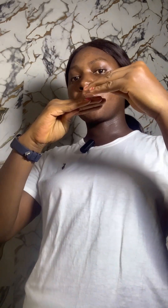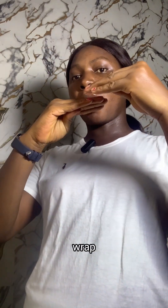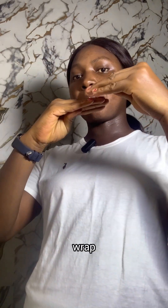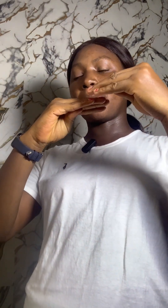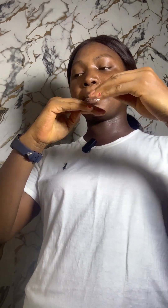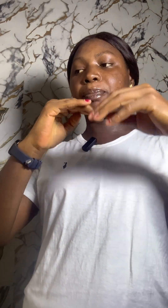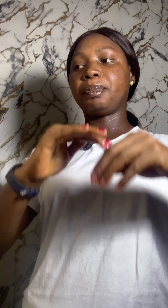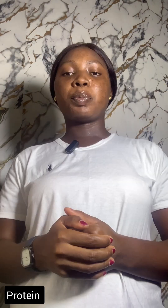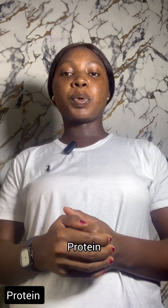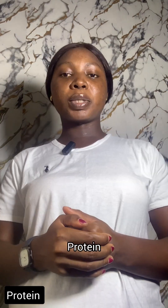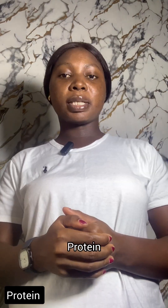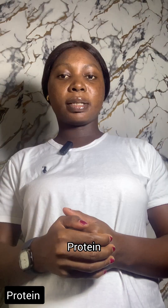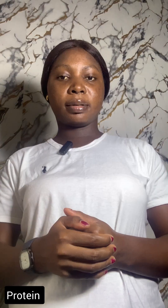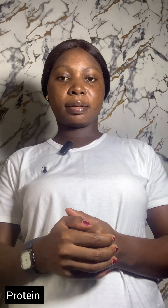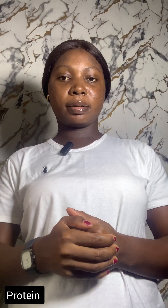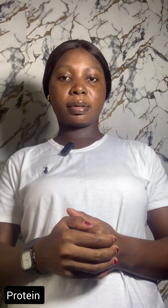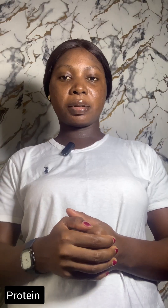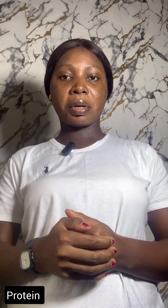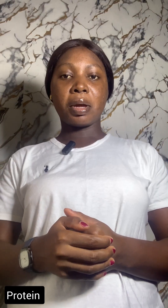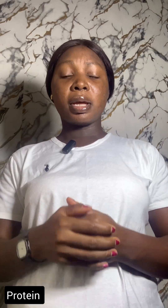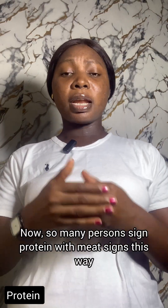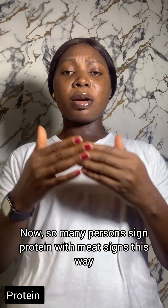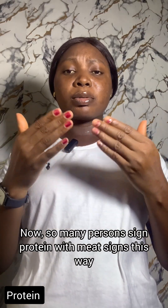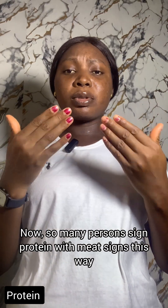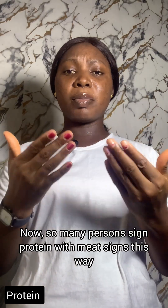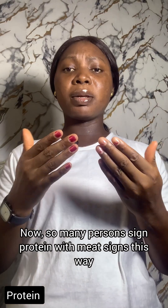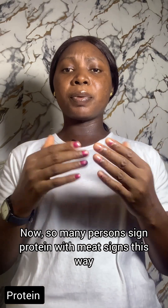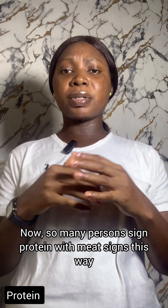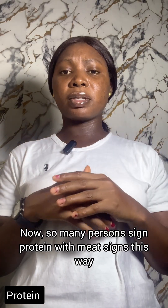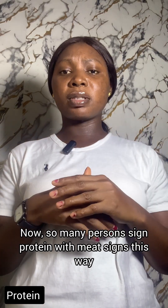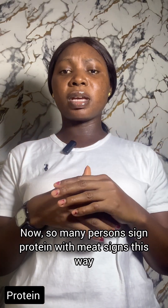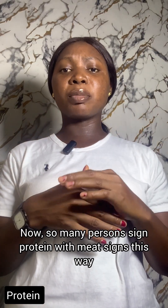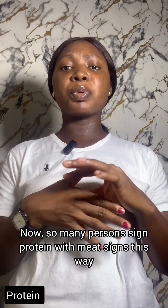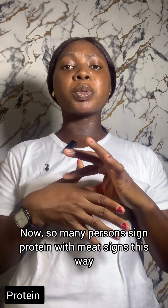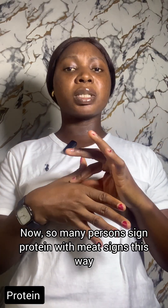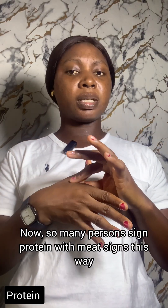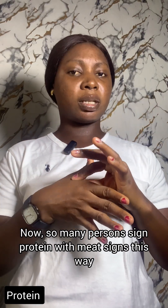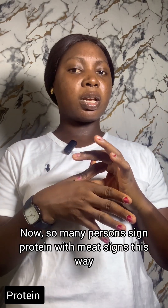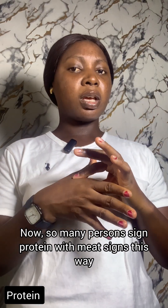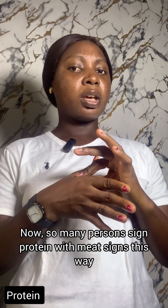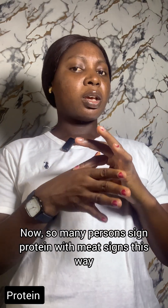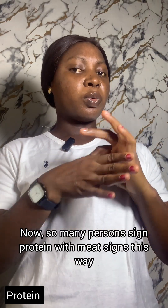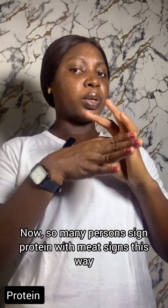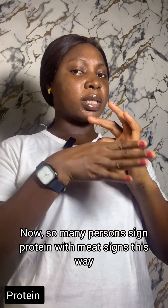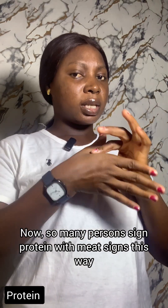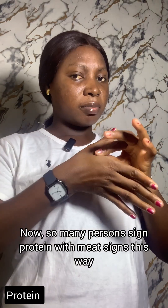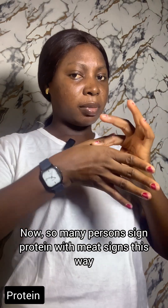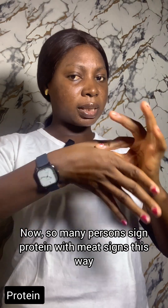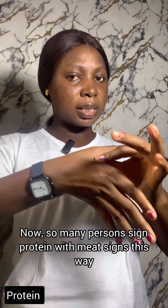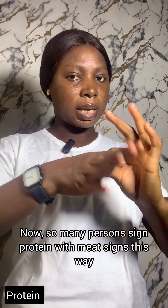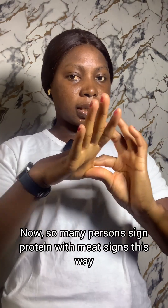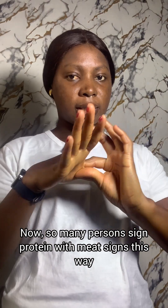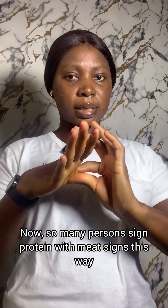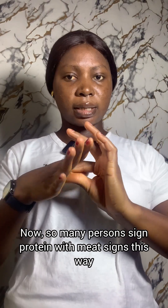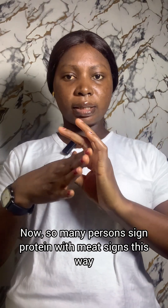Wrap. Protein. Now so many persons sign protein with meat signs this